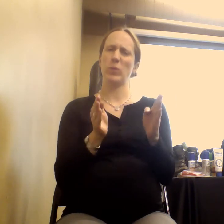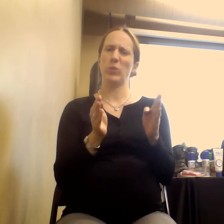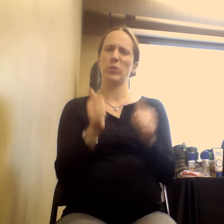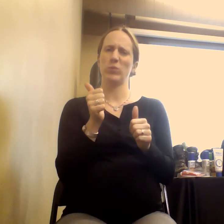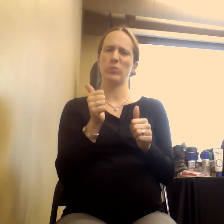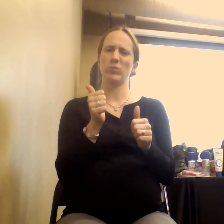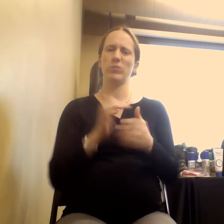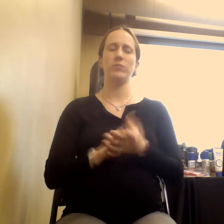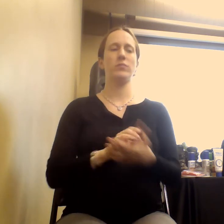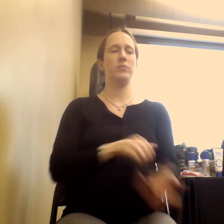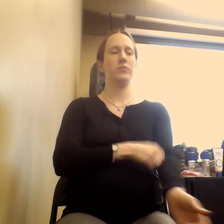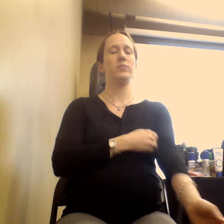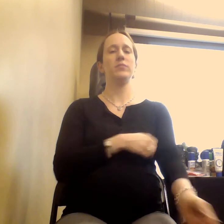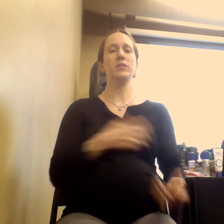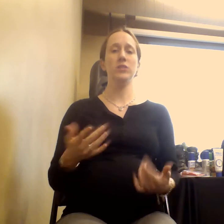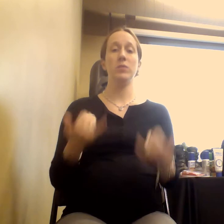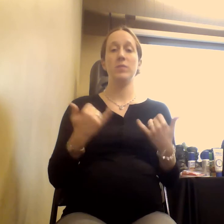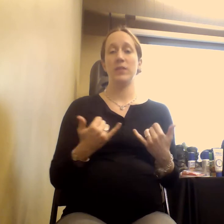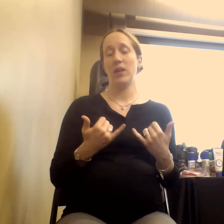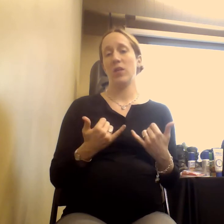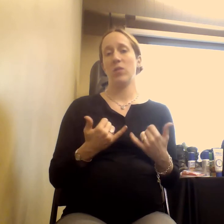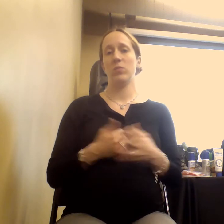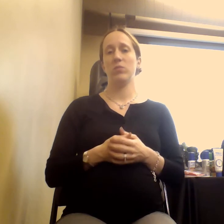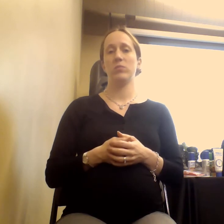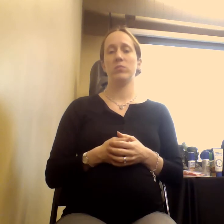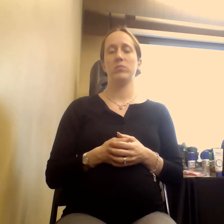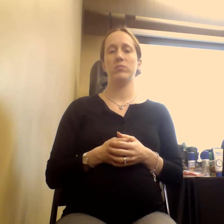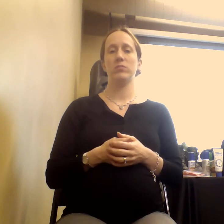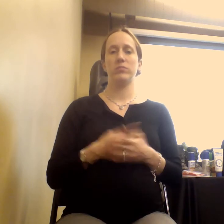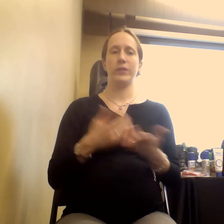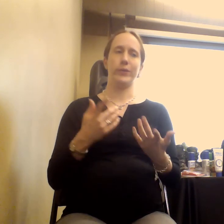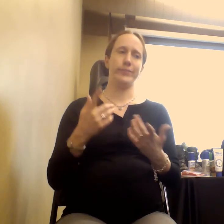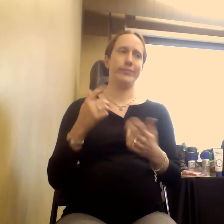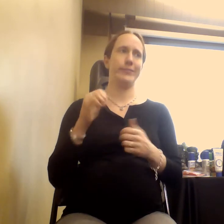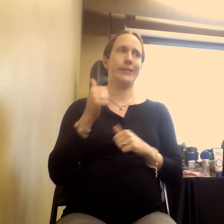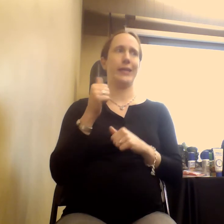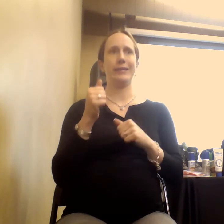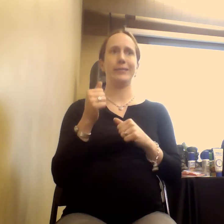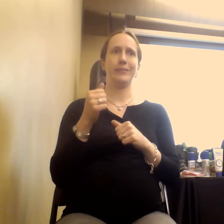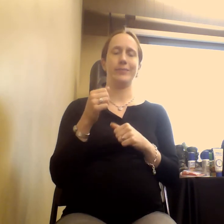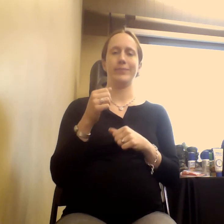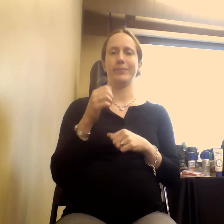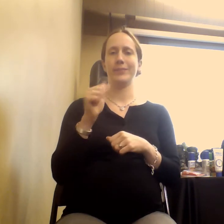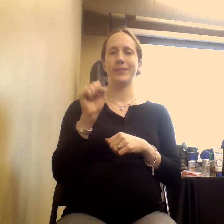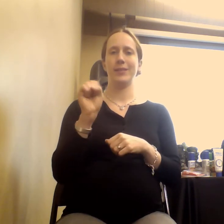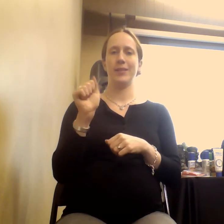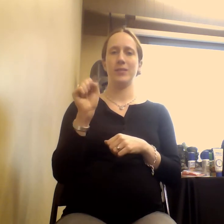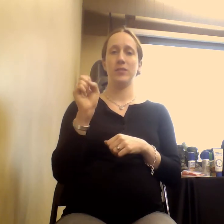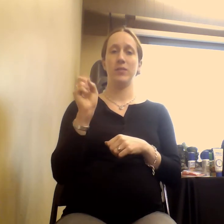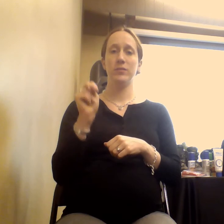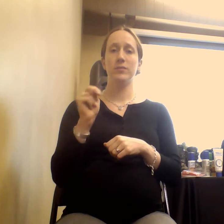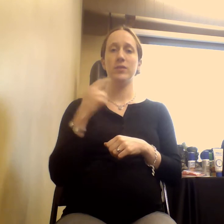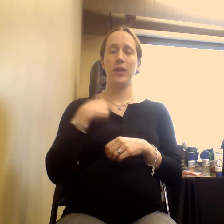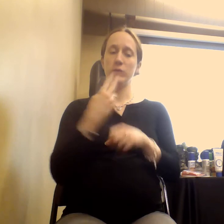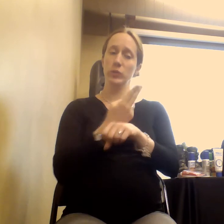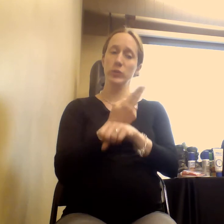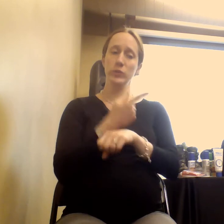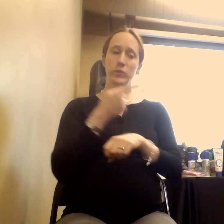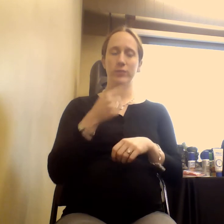I can determine after going through about 10 seasons of Tech Amphibs, I usually destroy them down in here after the normal wear and